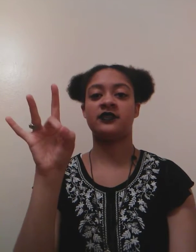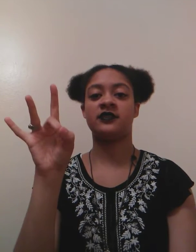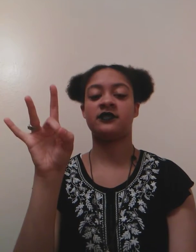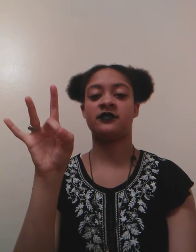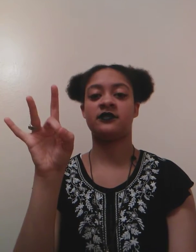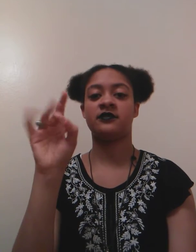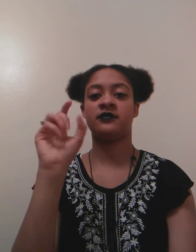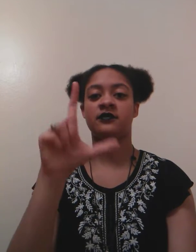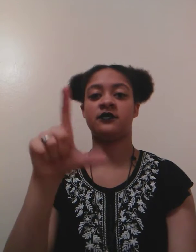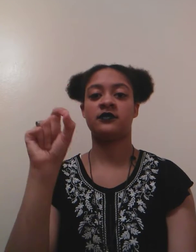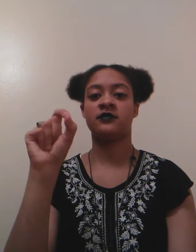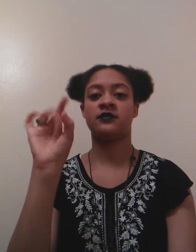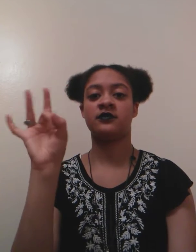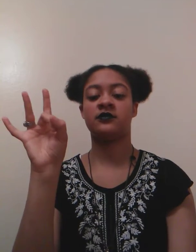28.